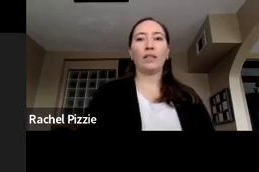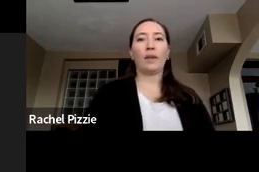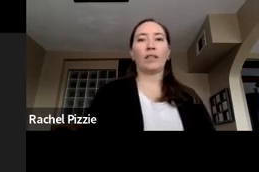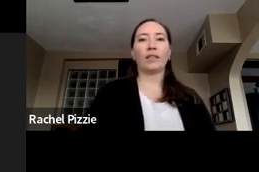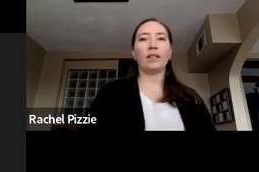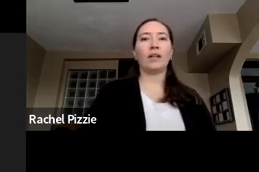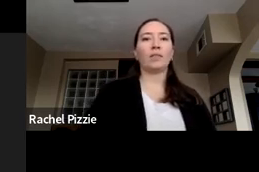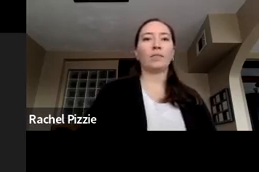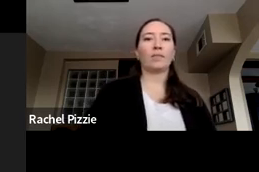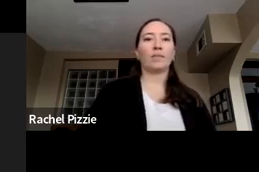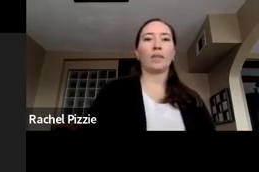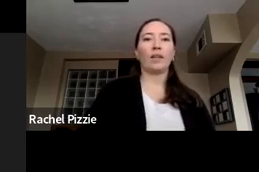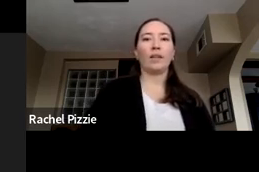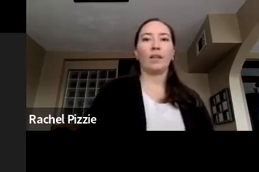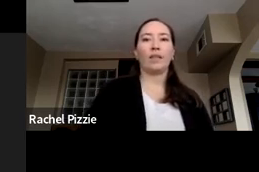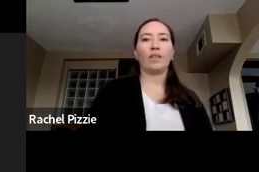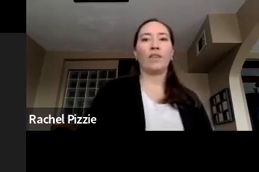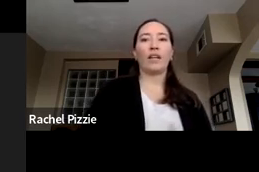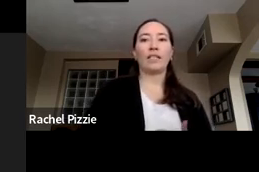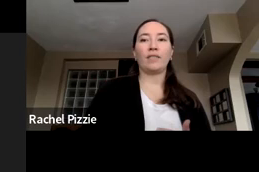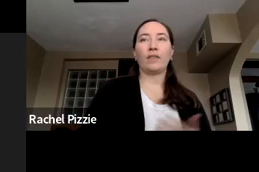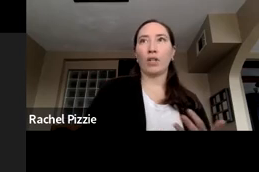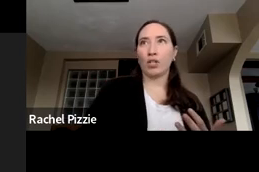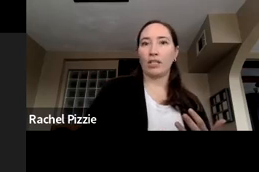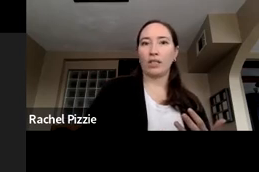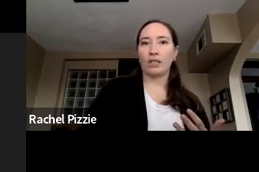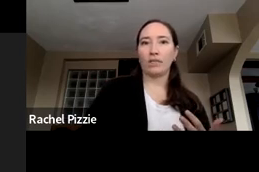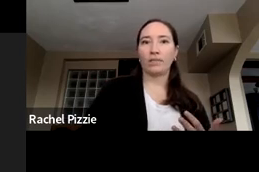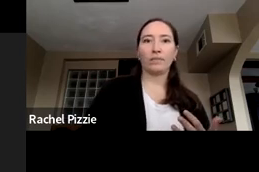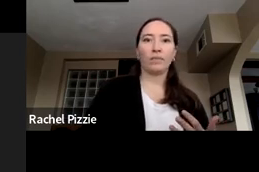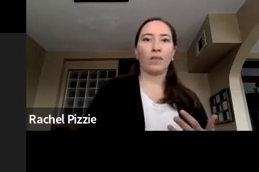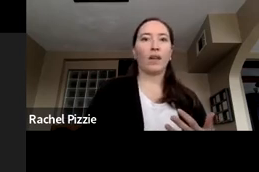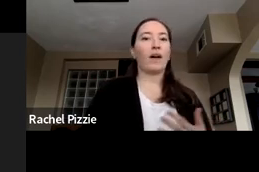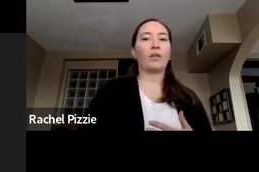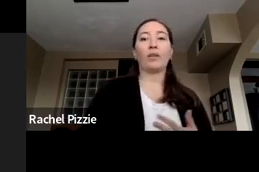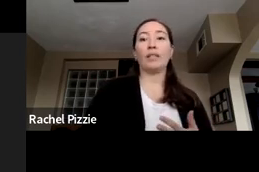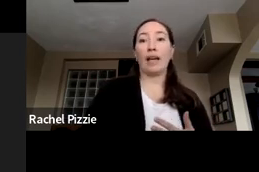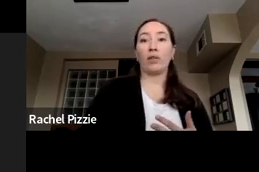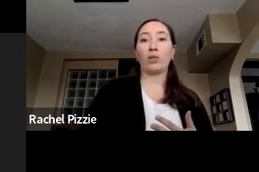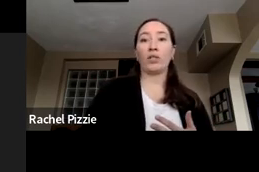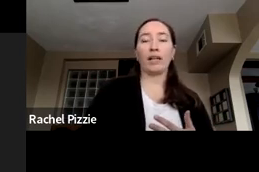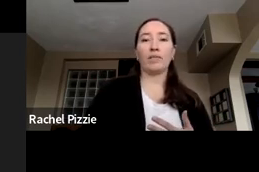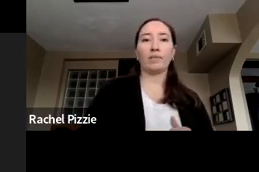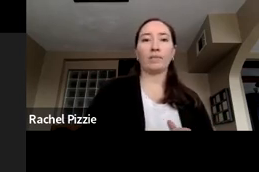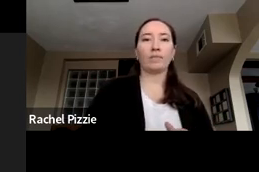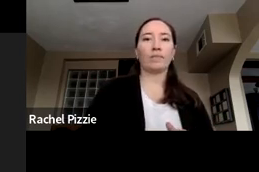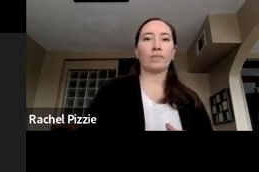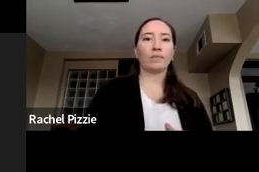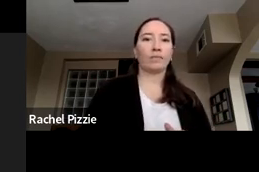So in these boxes here, there are various different versions of how you can download your data.